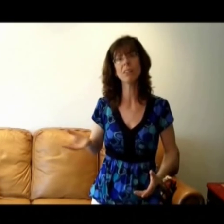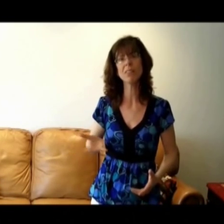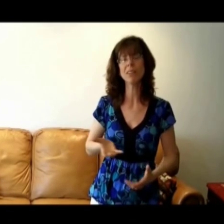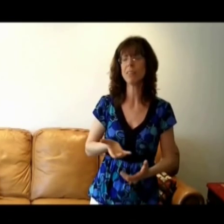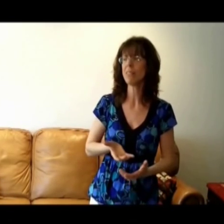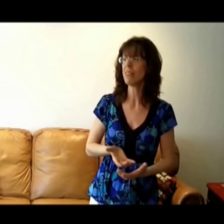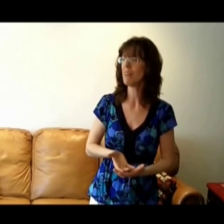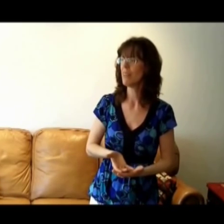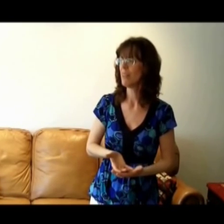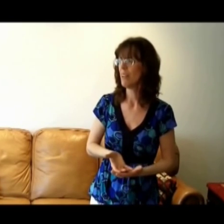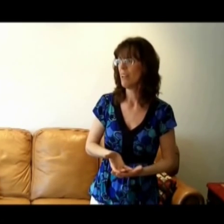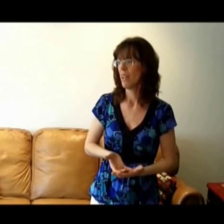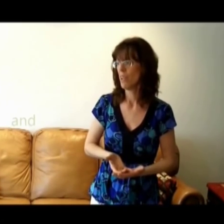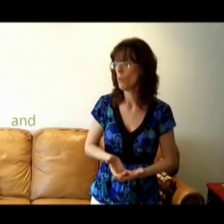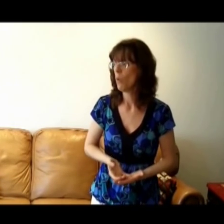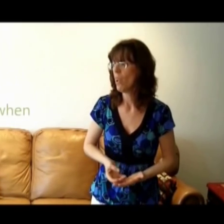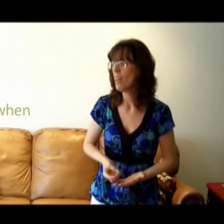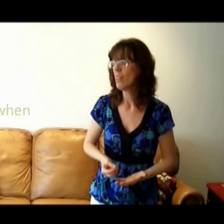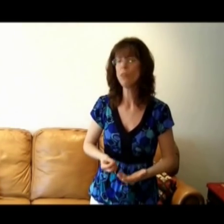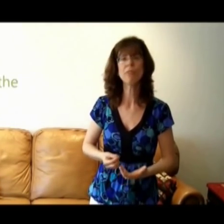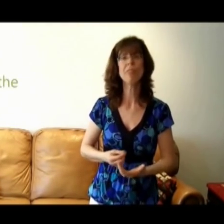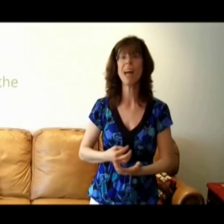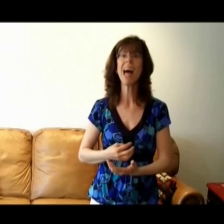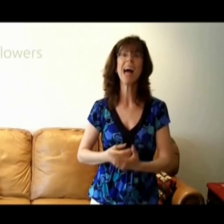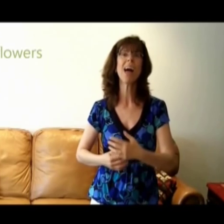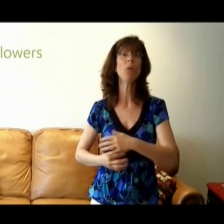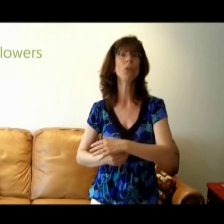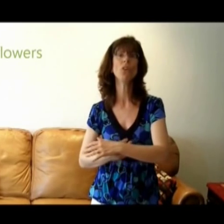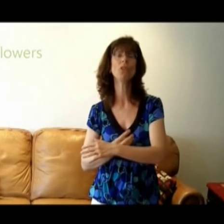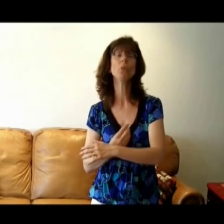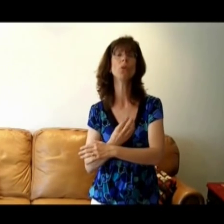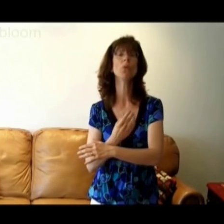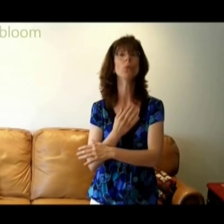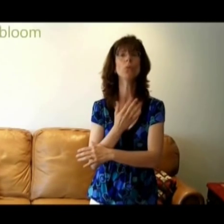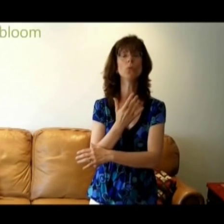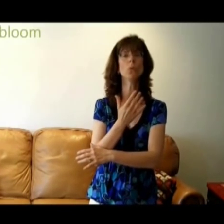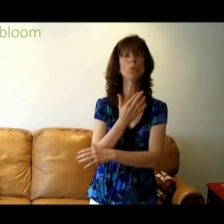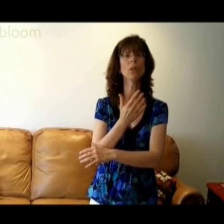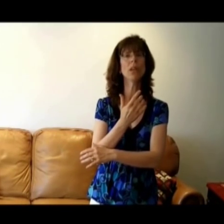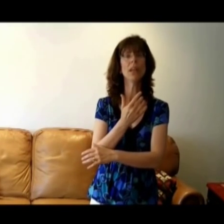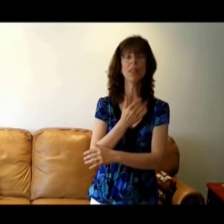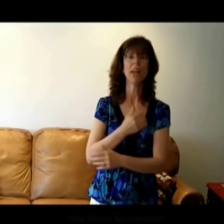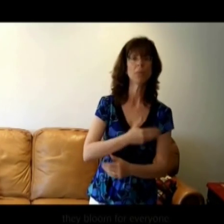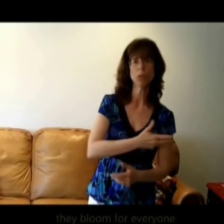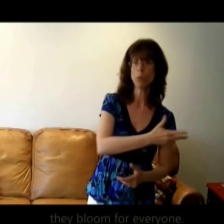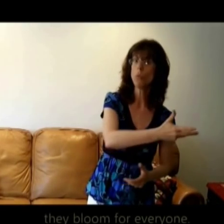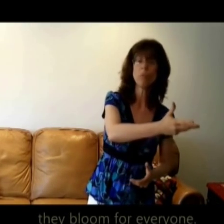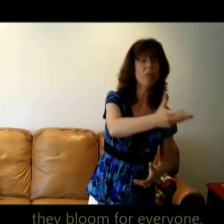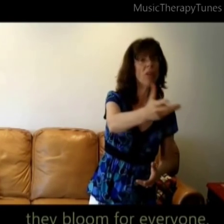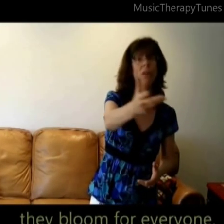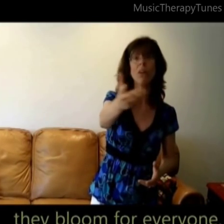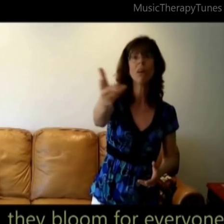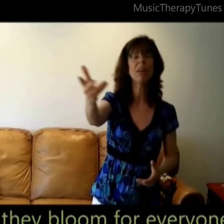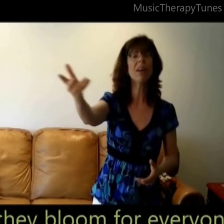everyone. And when the flowers bloom, they bloom for